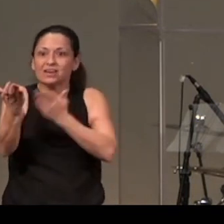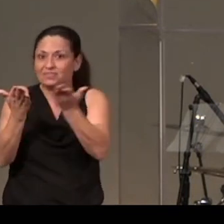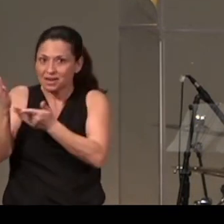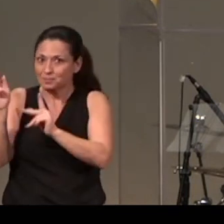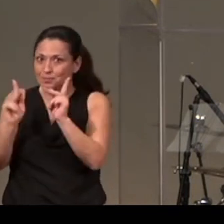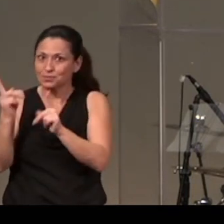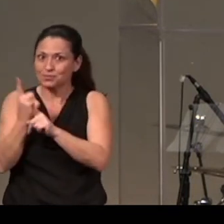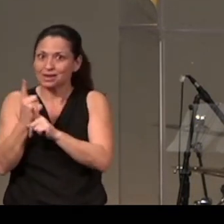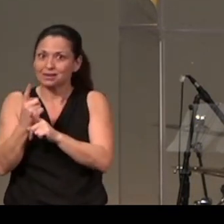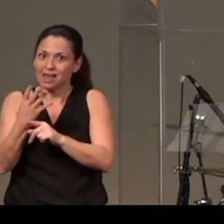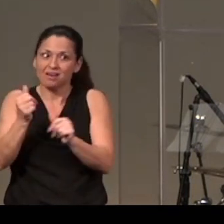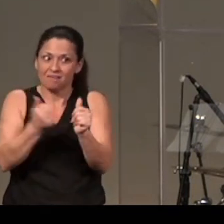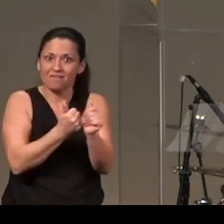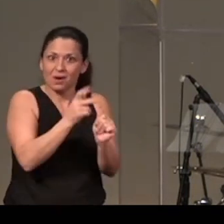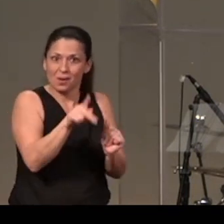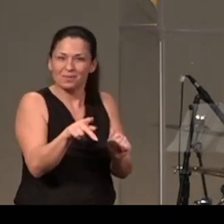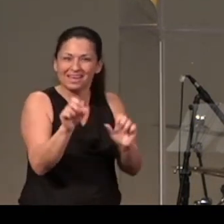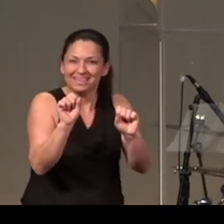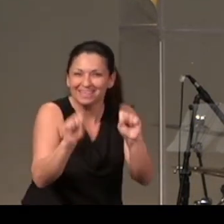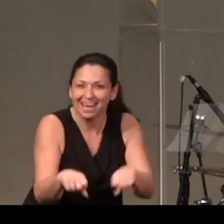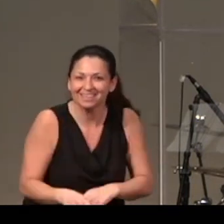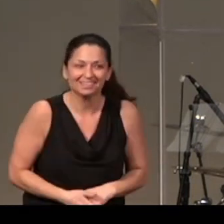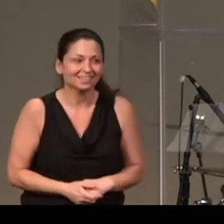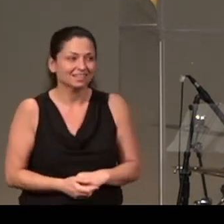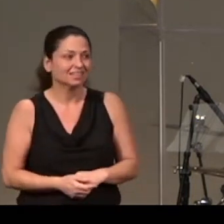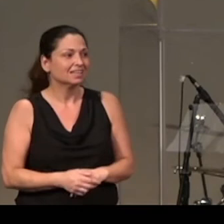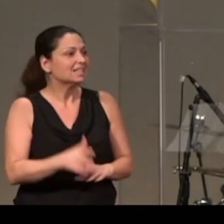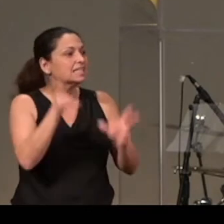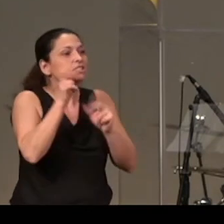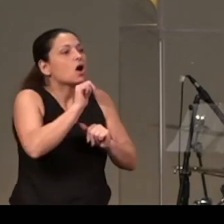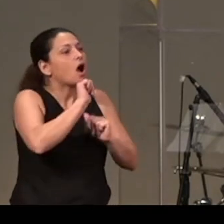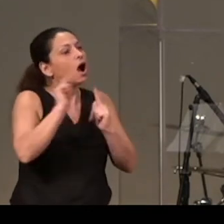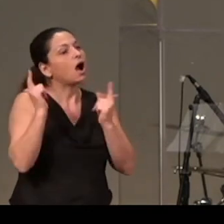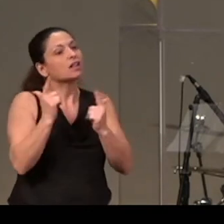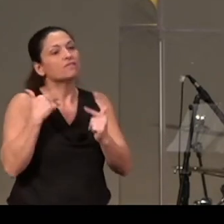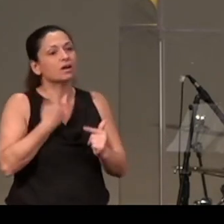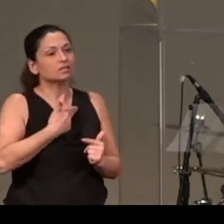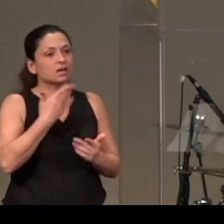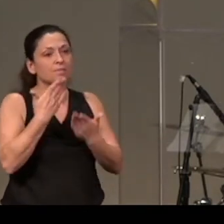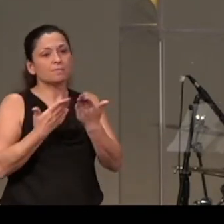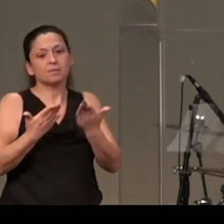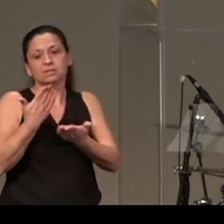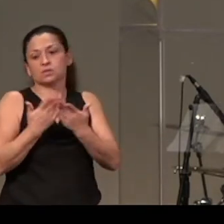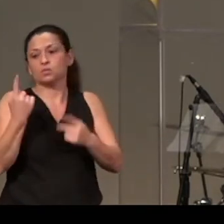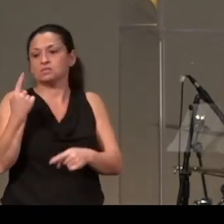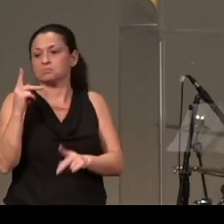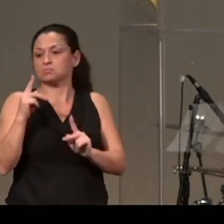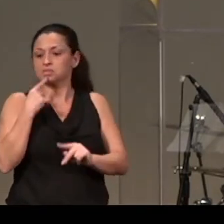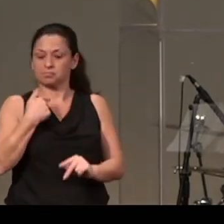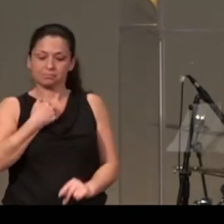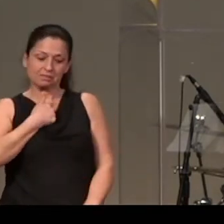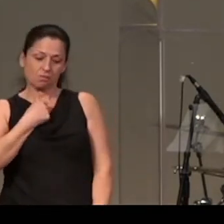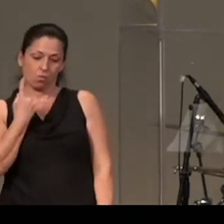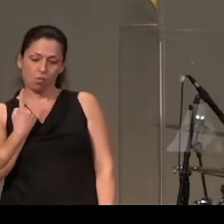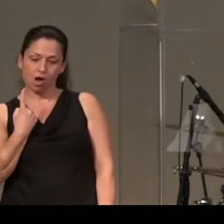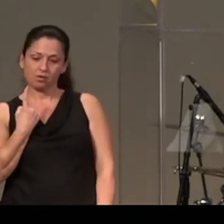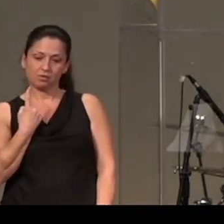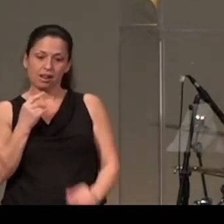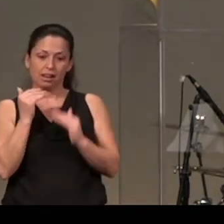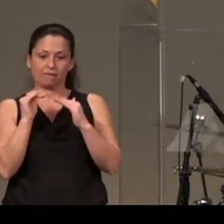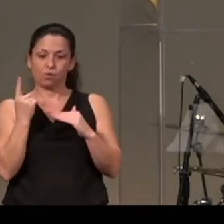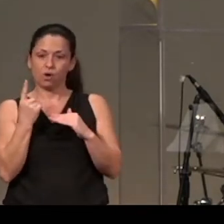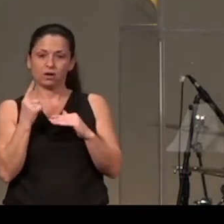can still follow up. Listen, all of us. Listen, some of us might say I'm a 1, a 2, a 3. But listen, all of us can pull on the